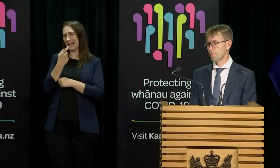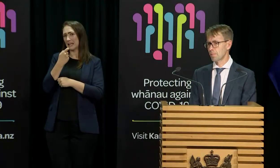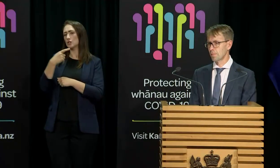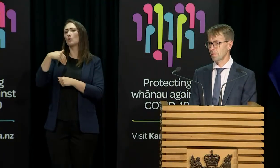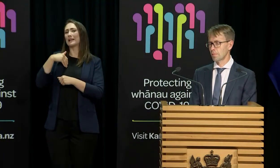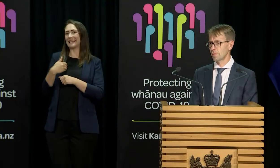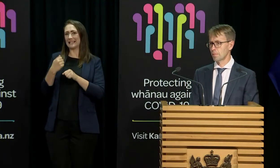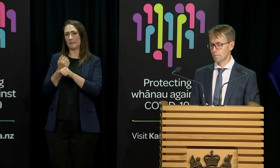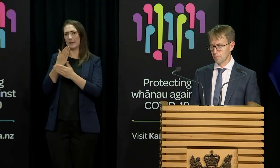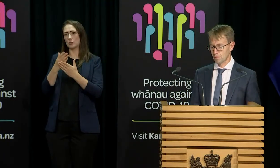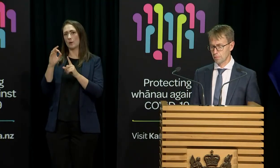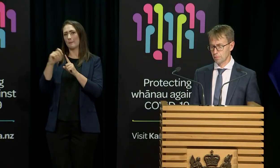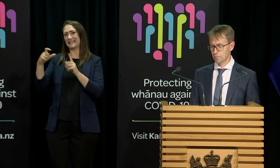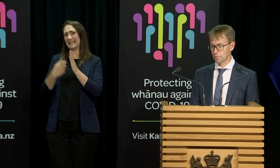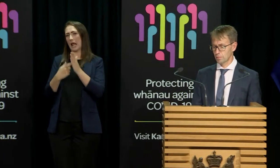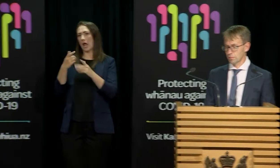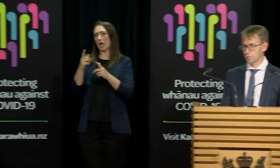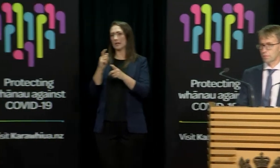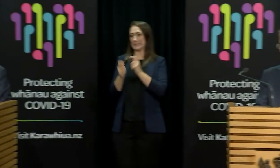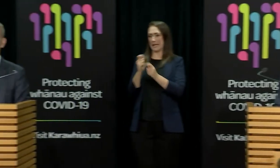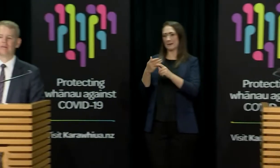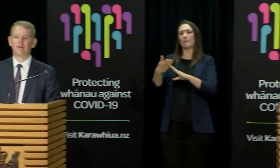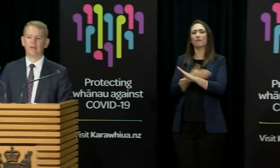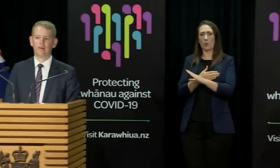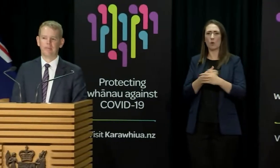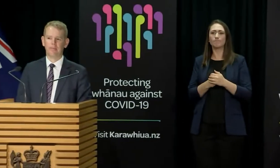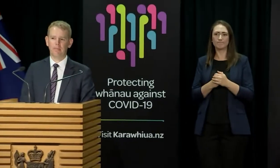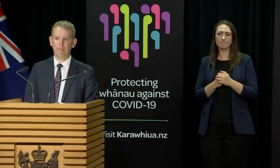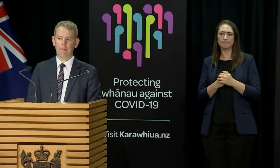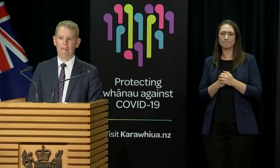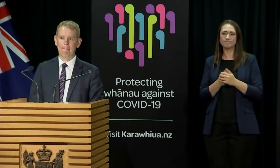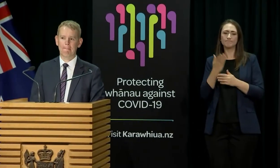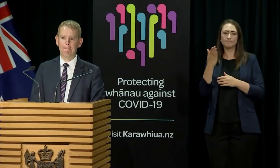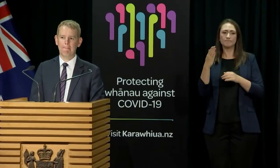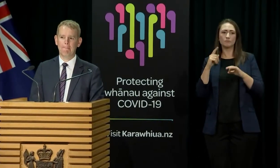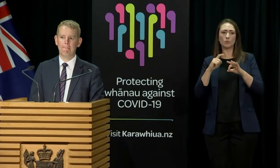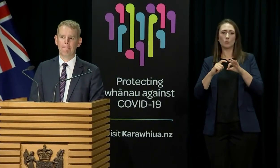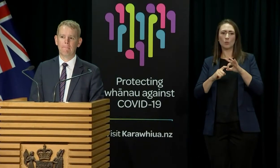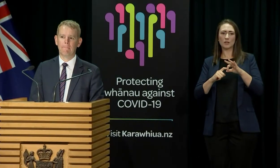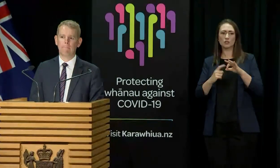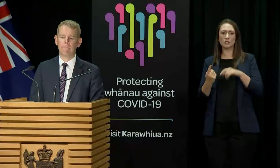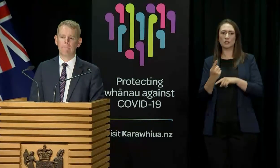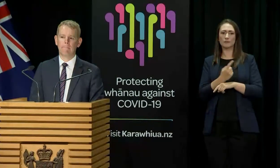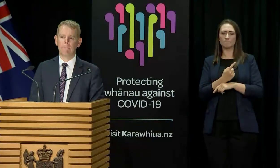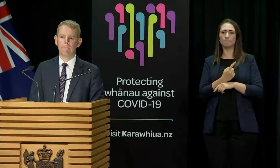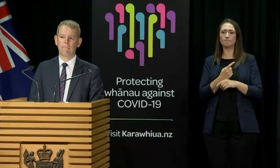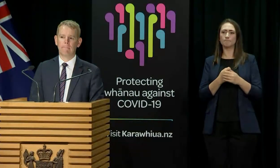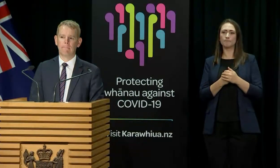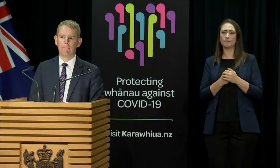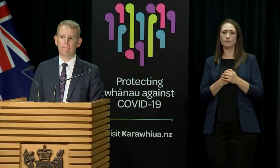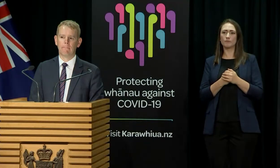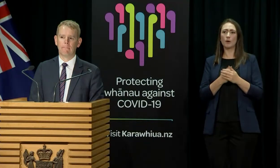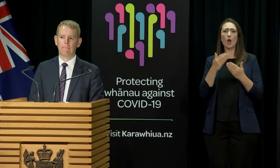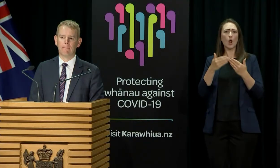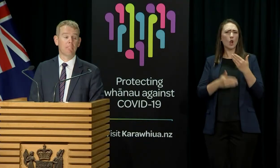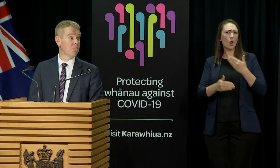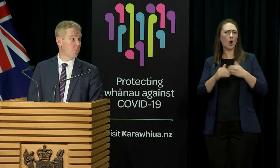government considering any support for people who have long COVID and can no longer